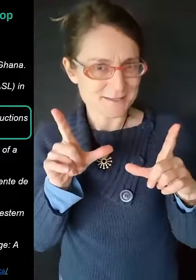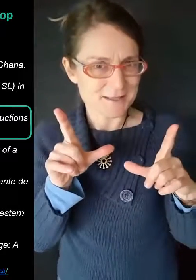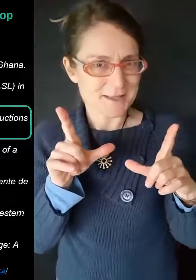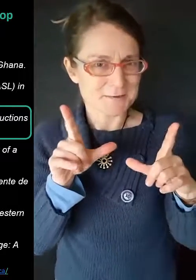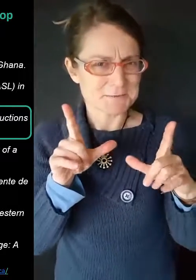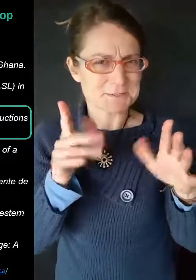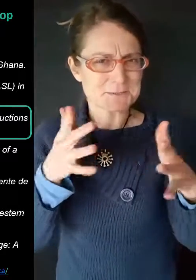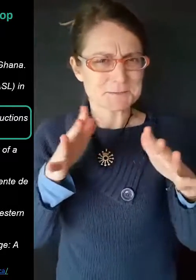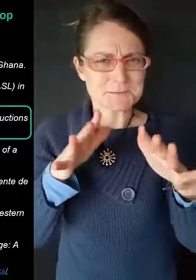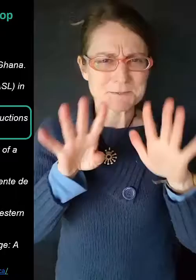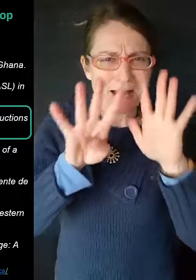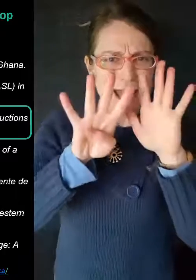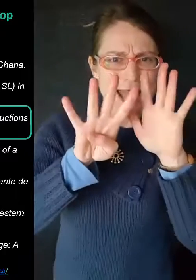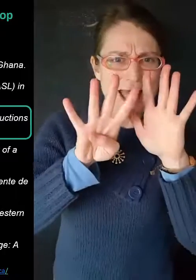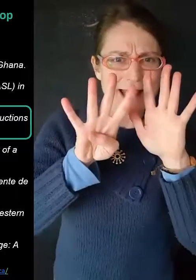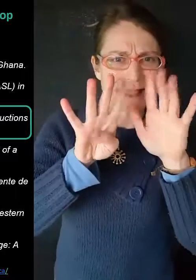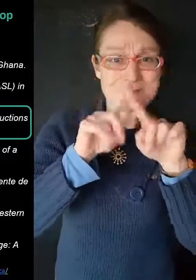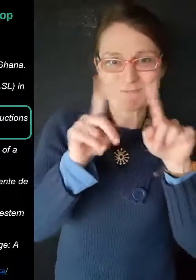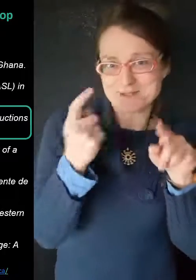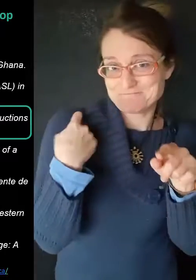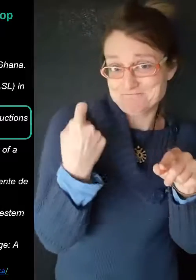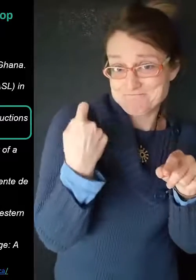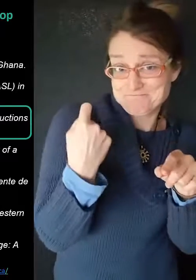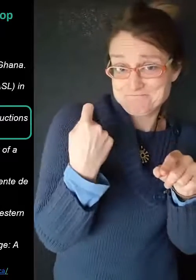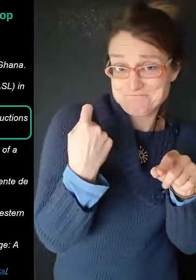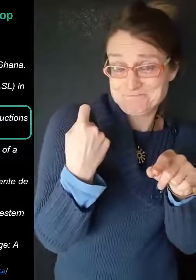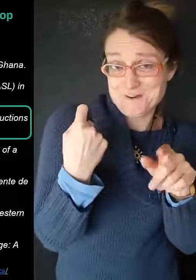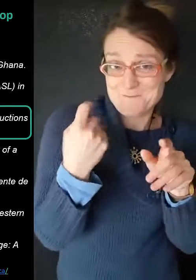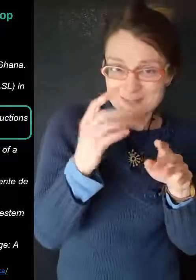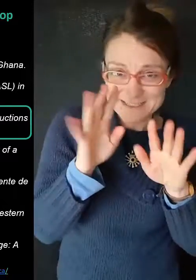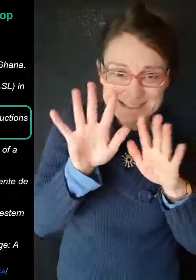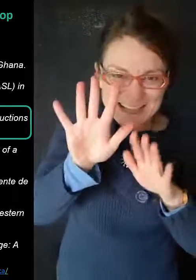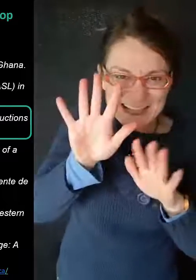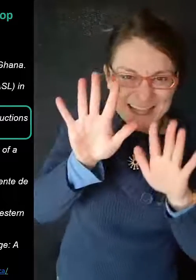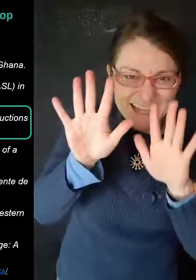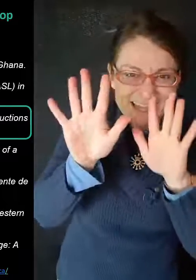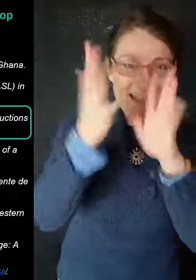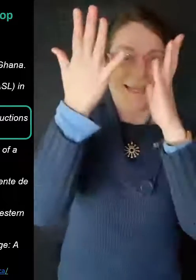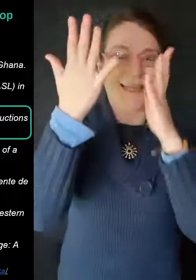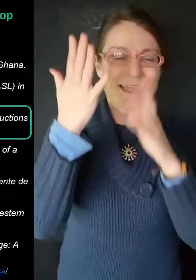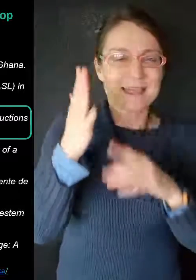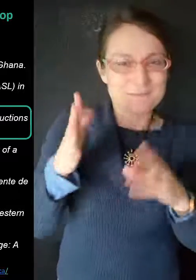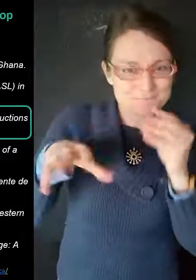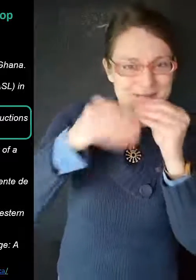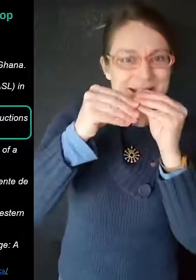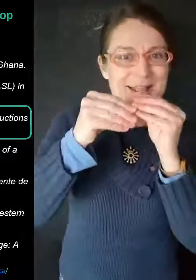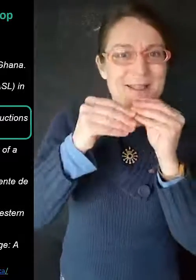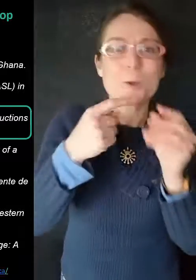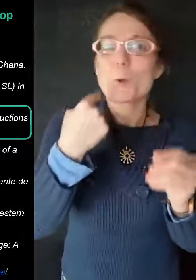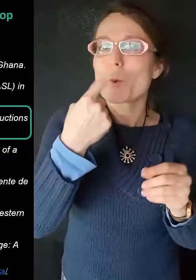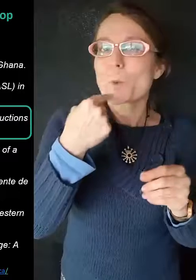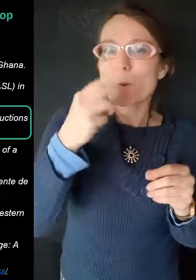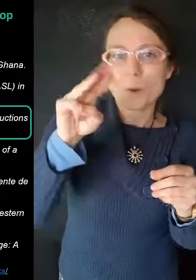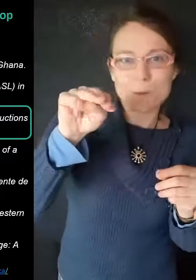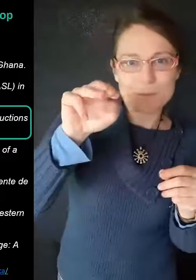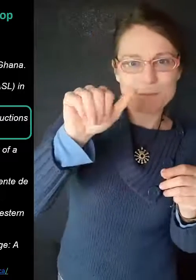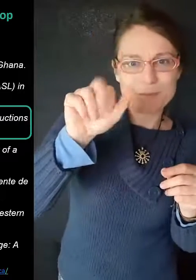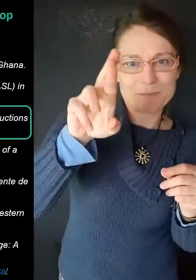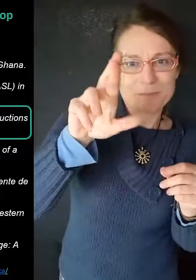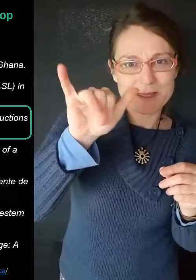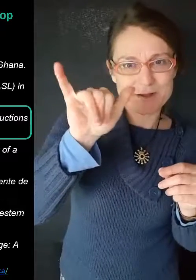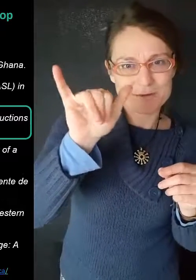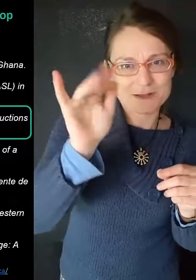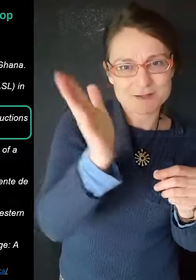on African Sign Language published by the WOCAL workshop. And actually quite recently the